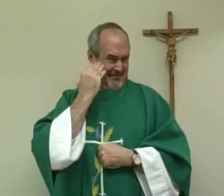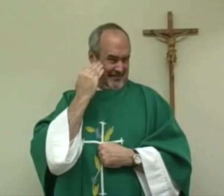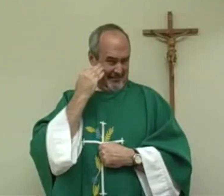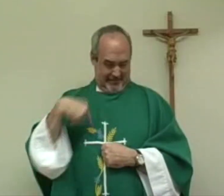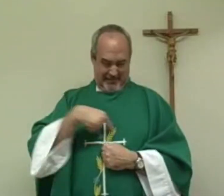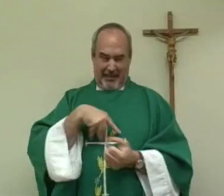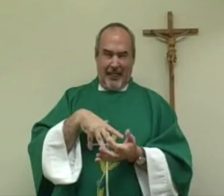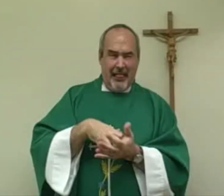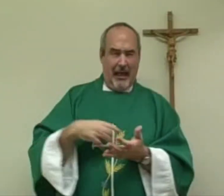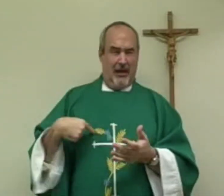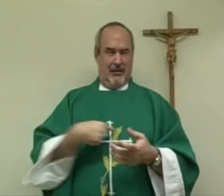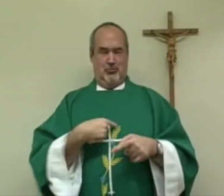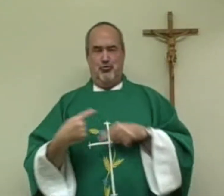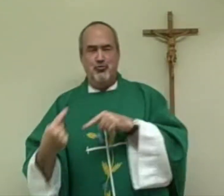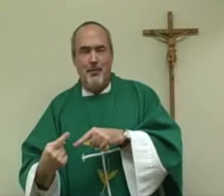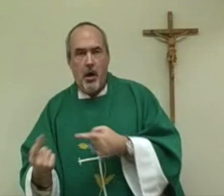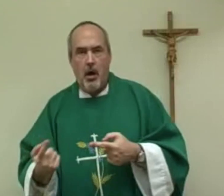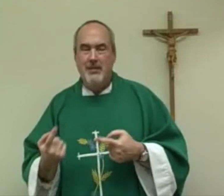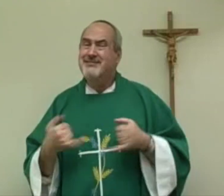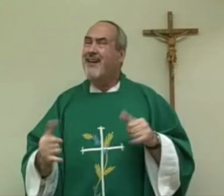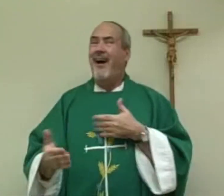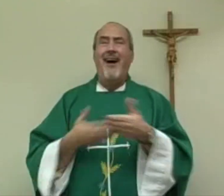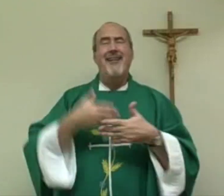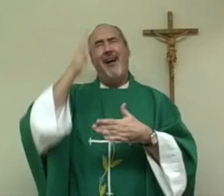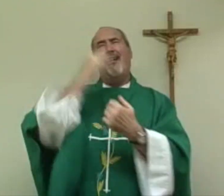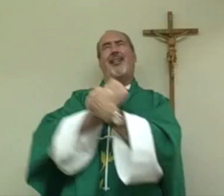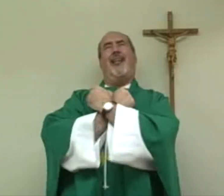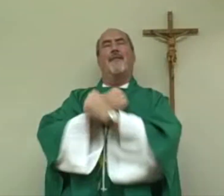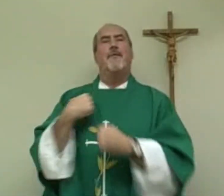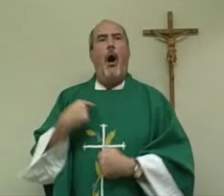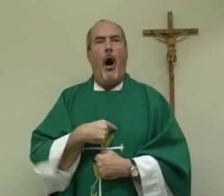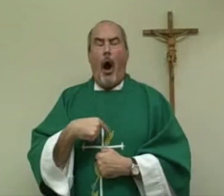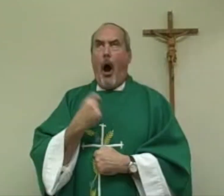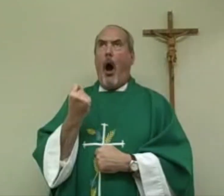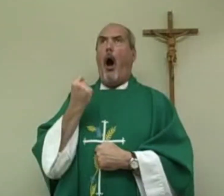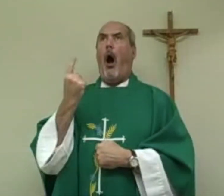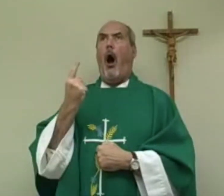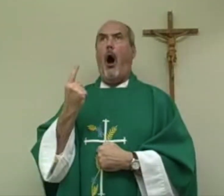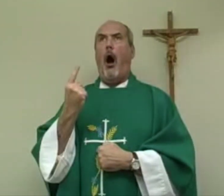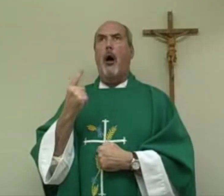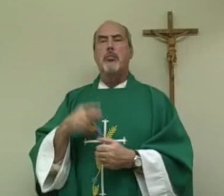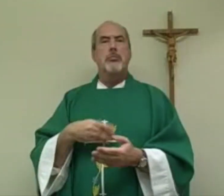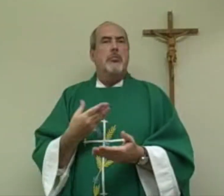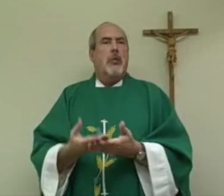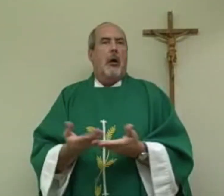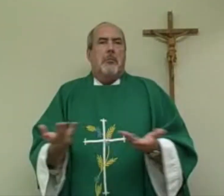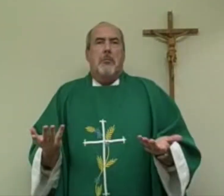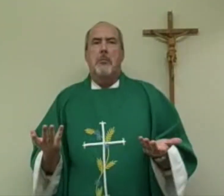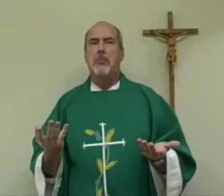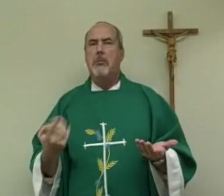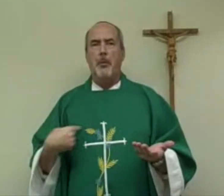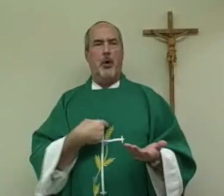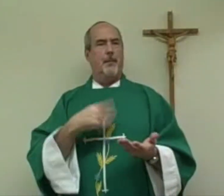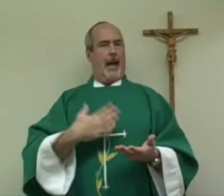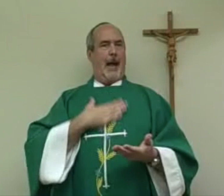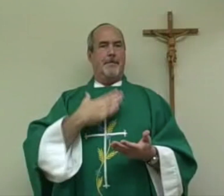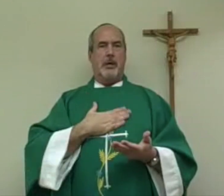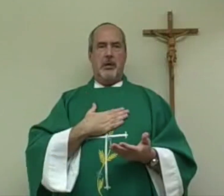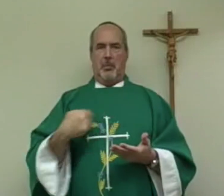that God loves us, and it doesn't matter about all of those other things. That if we